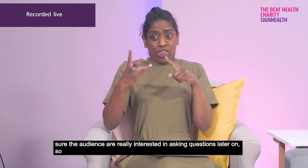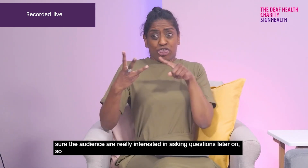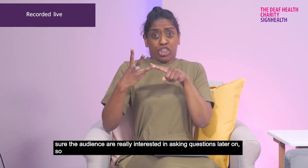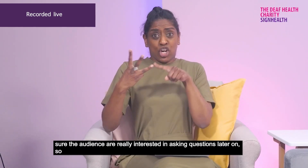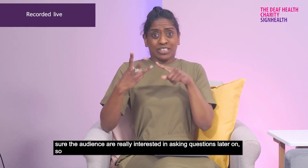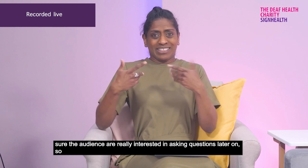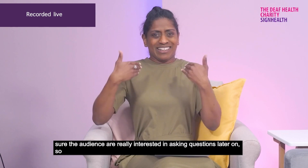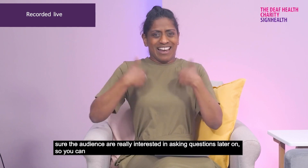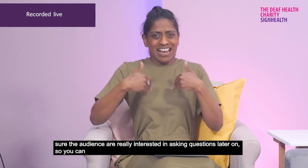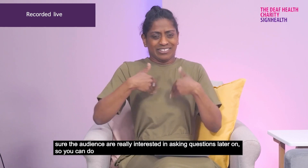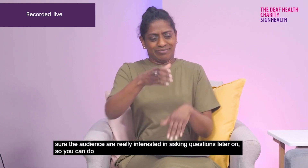so you can do that.